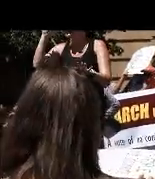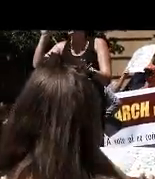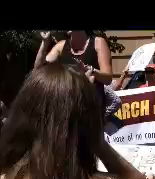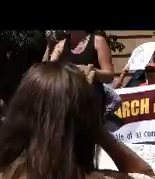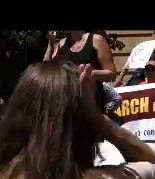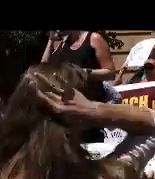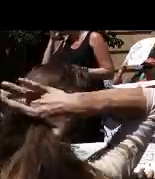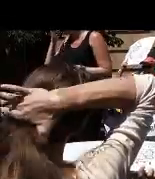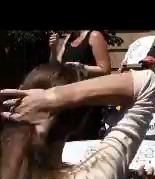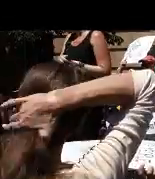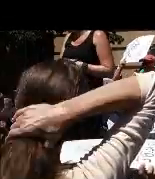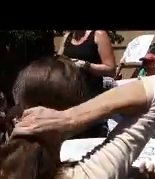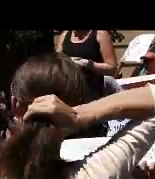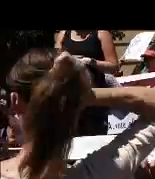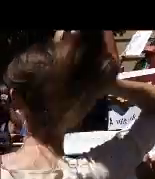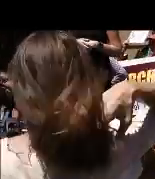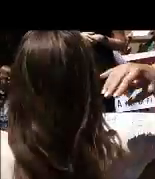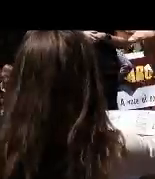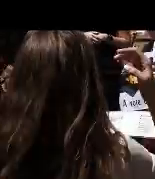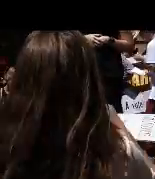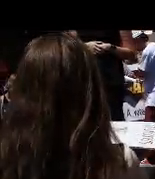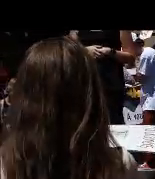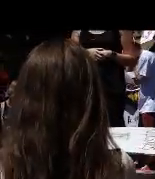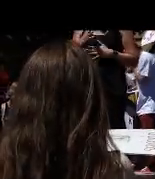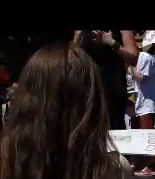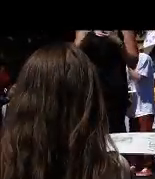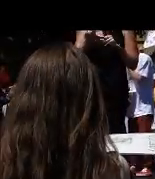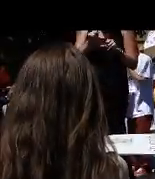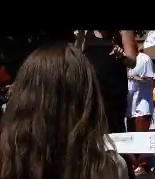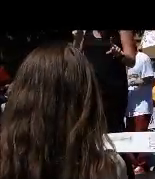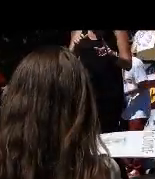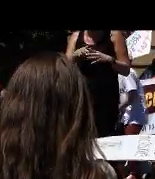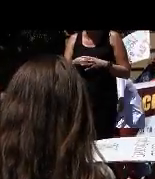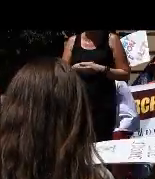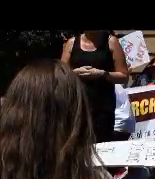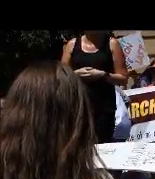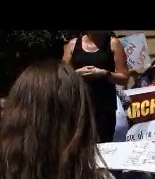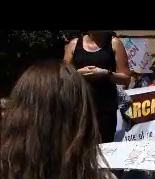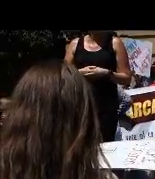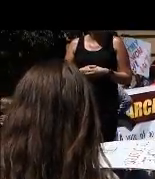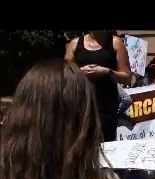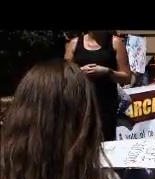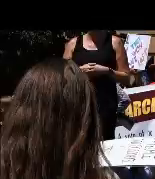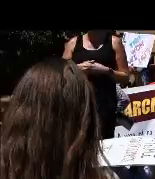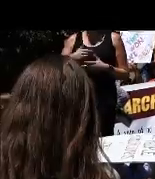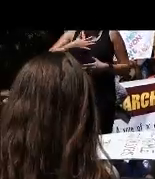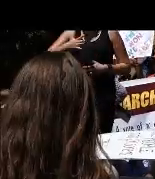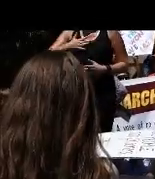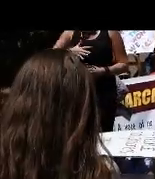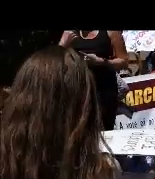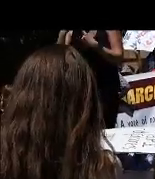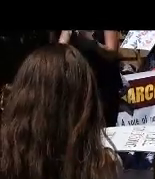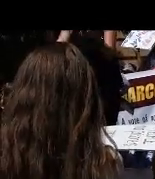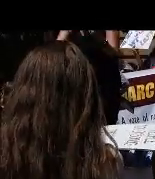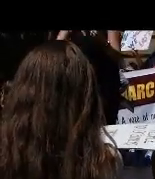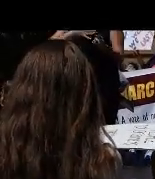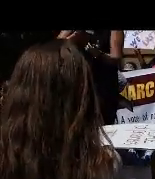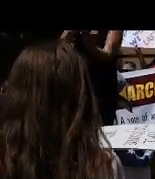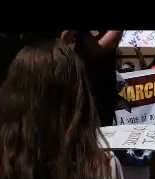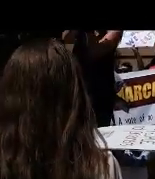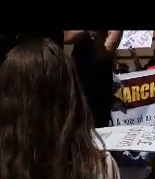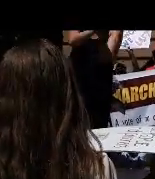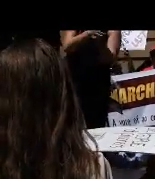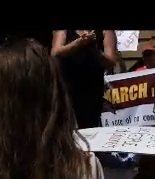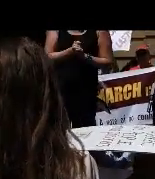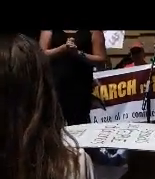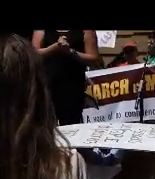to the people! What this means is that we need to tell them, we need to convince them. Not the